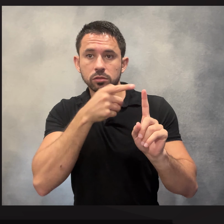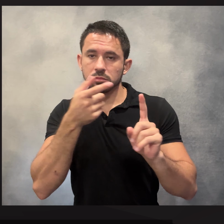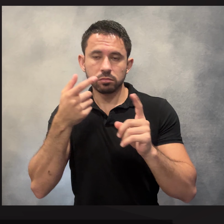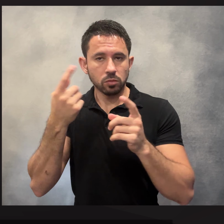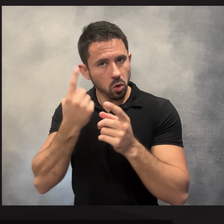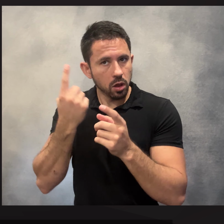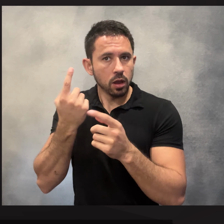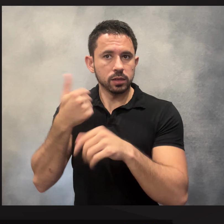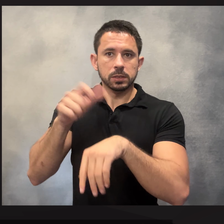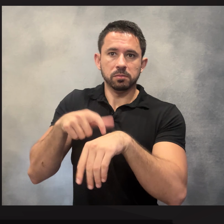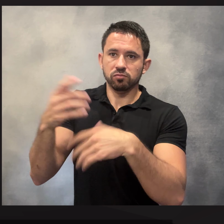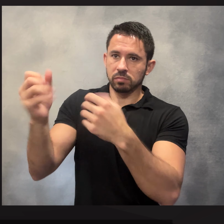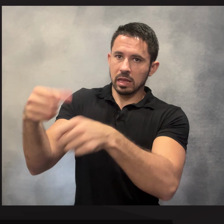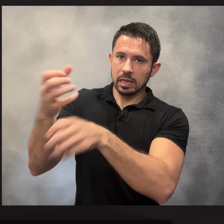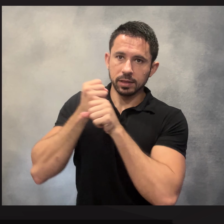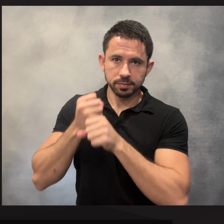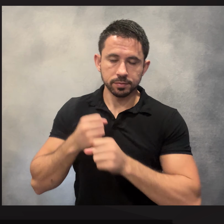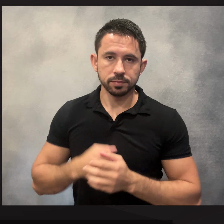administration.